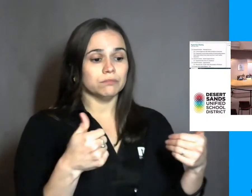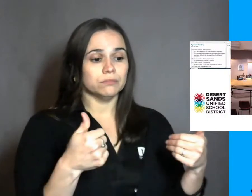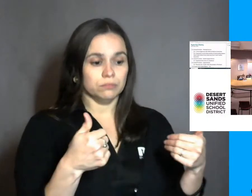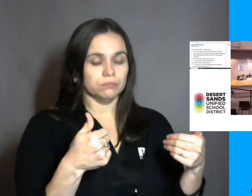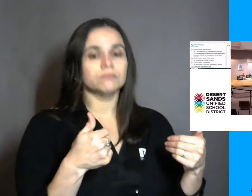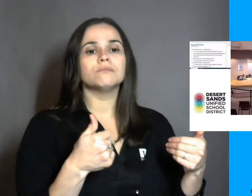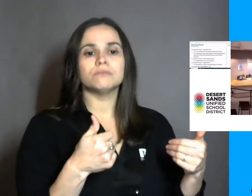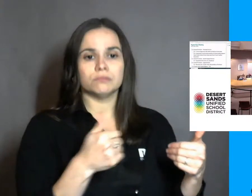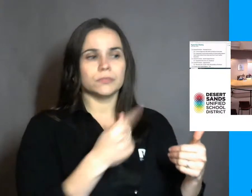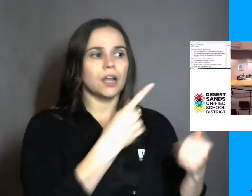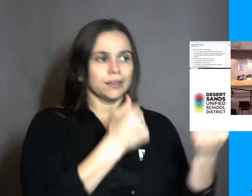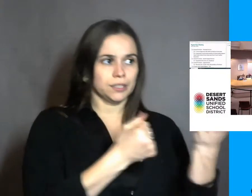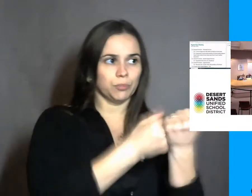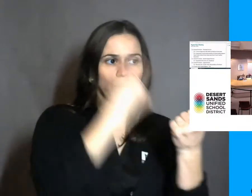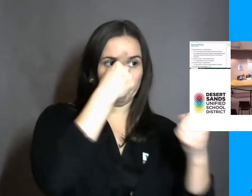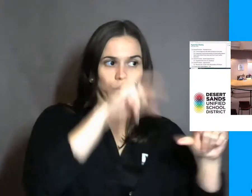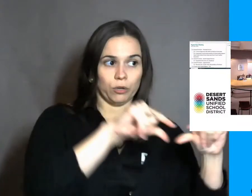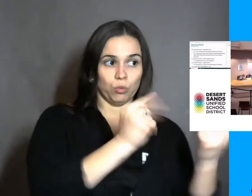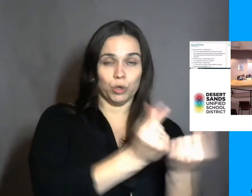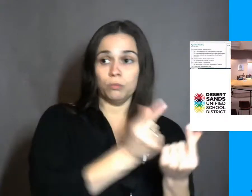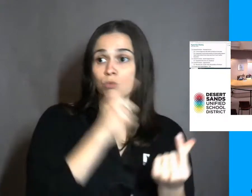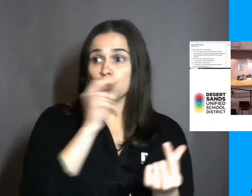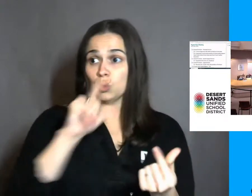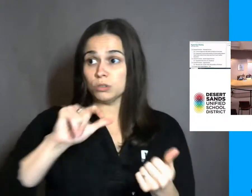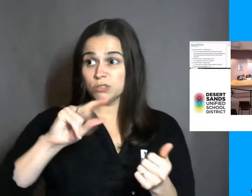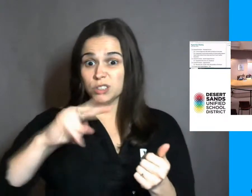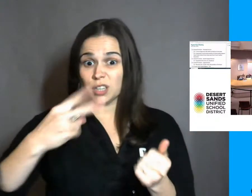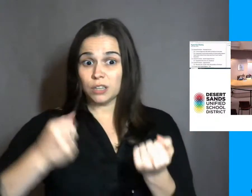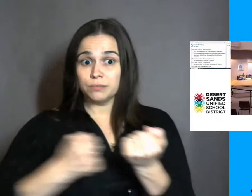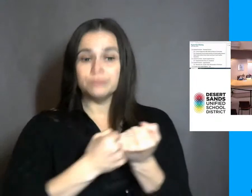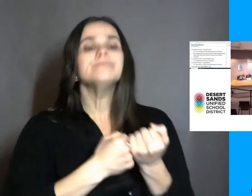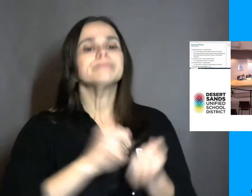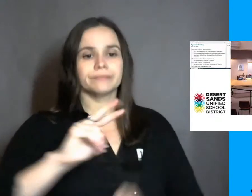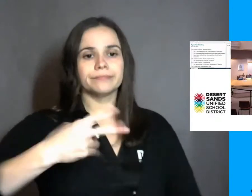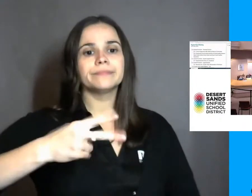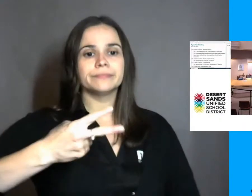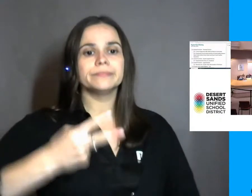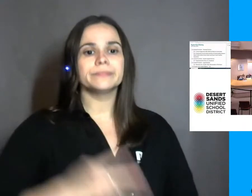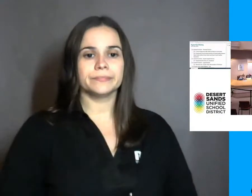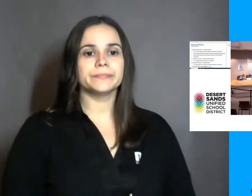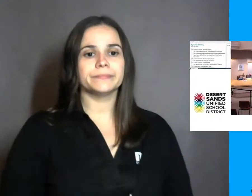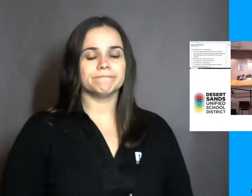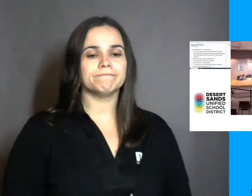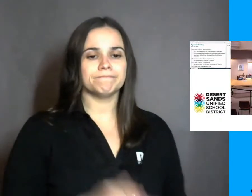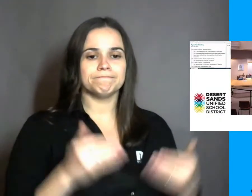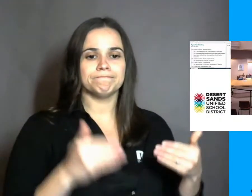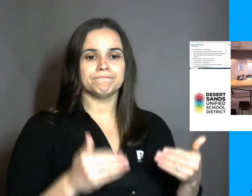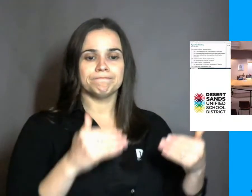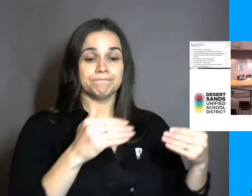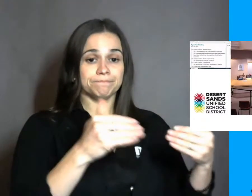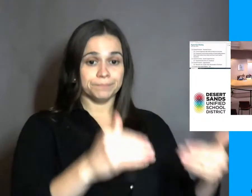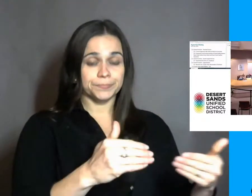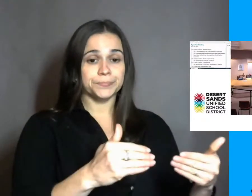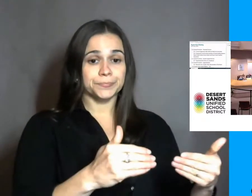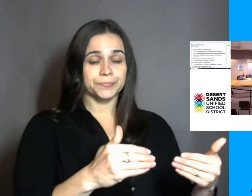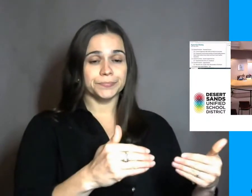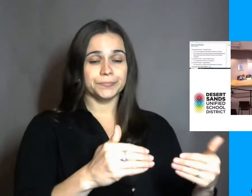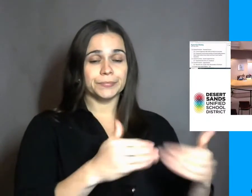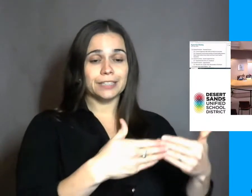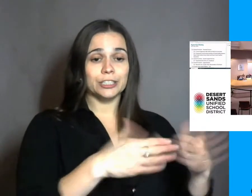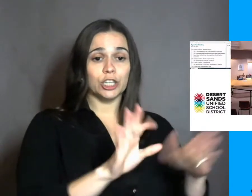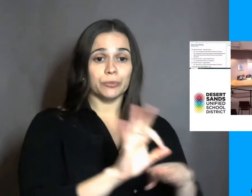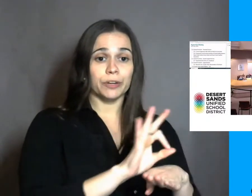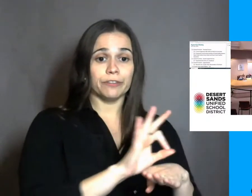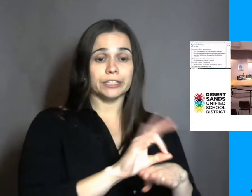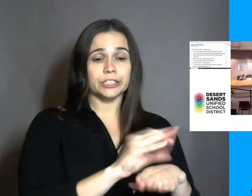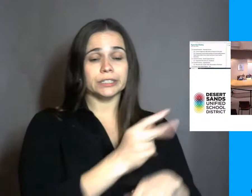group. Is there a second? Second, Tricia Pierce. It has been moved and seconded to take general functions personnel services